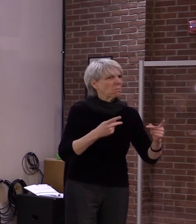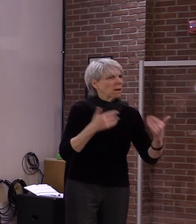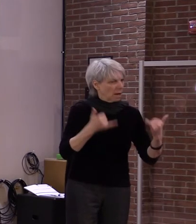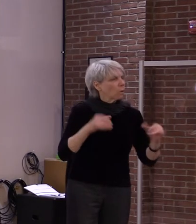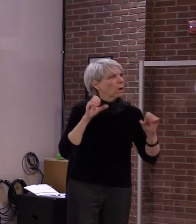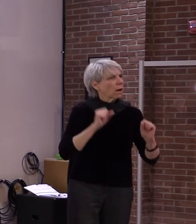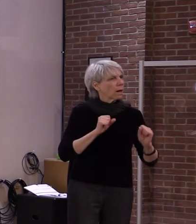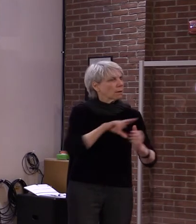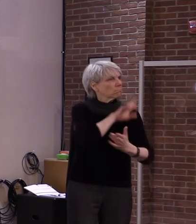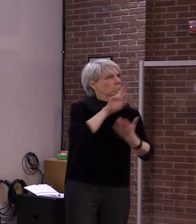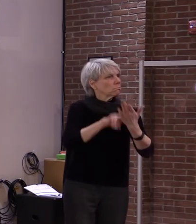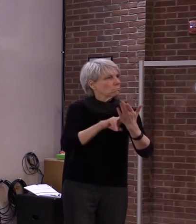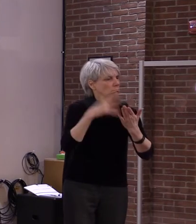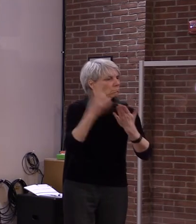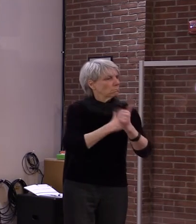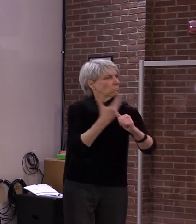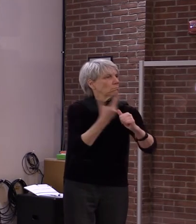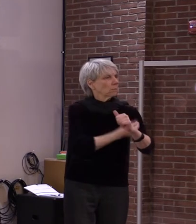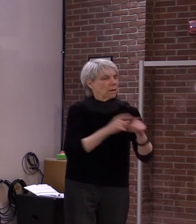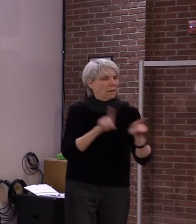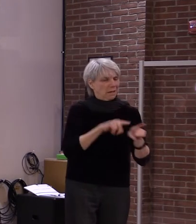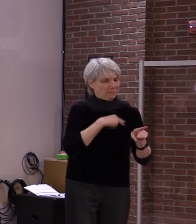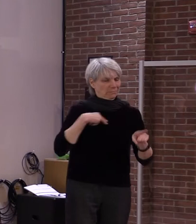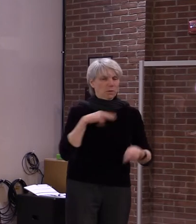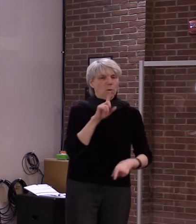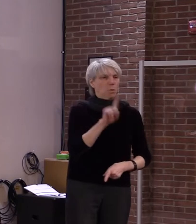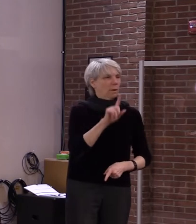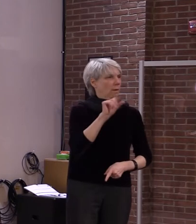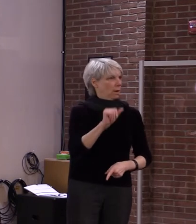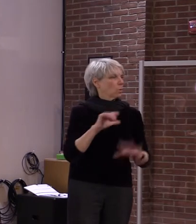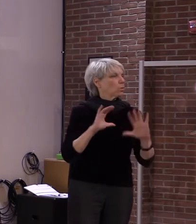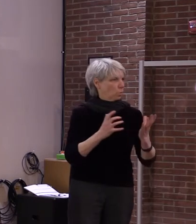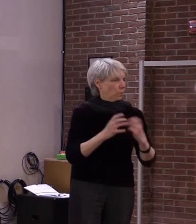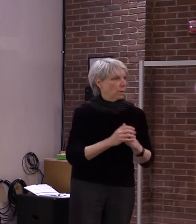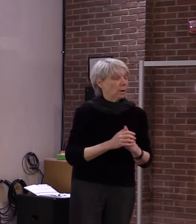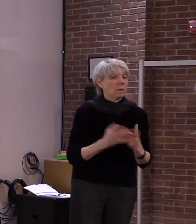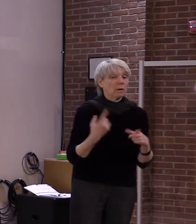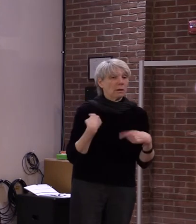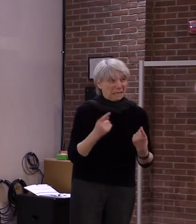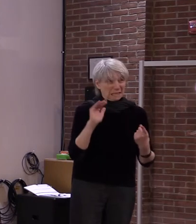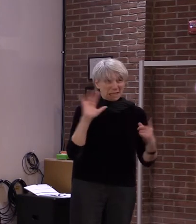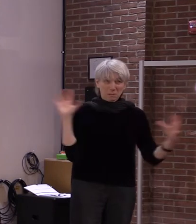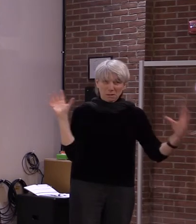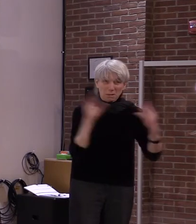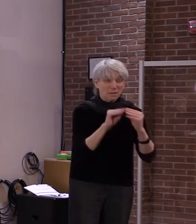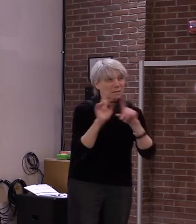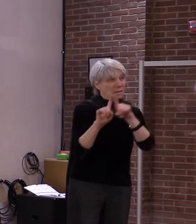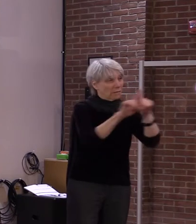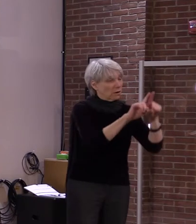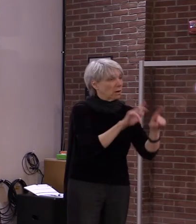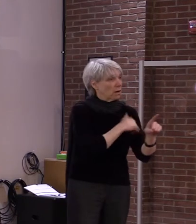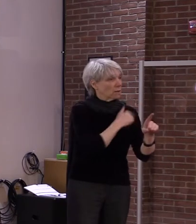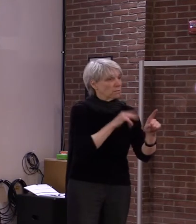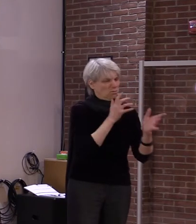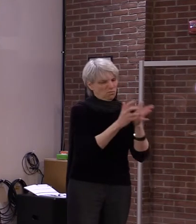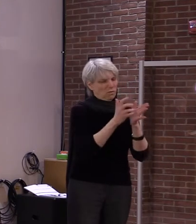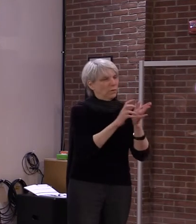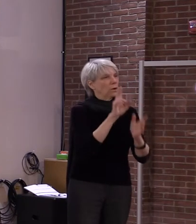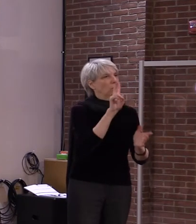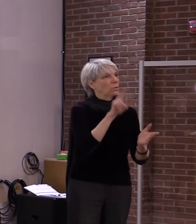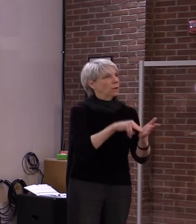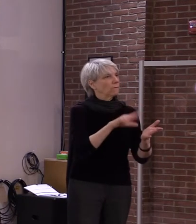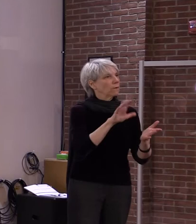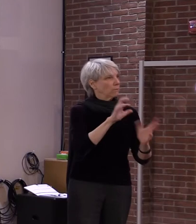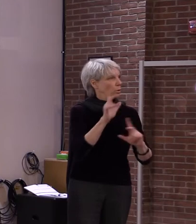approximately from what we have gathered from the hospitals about two thousand five hundred we have also asked how